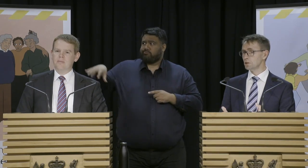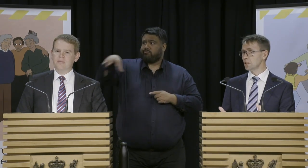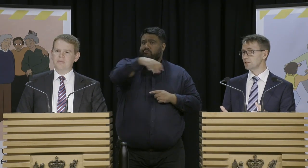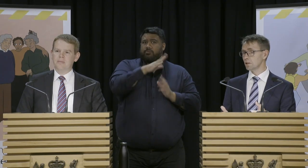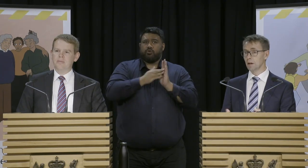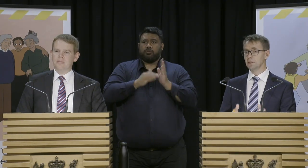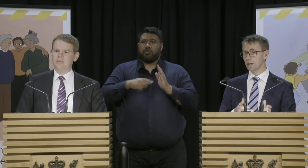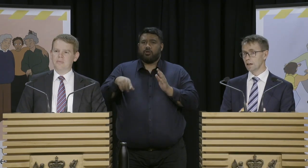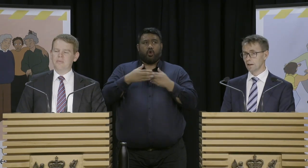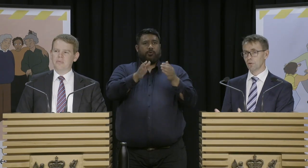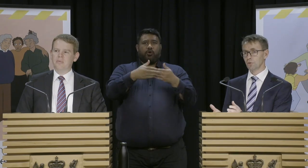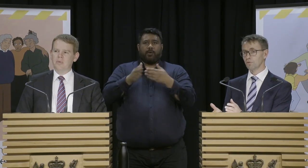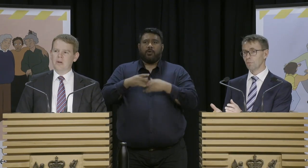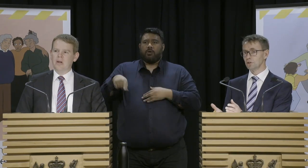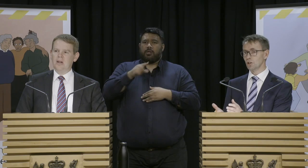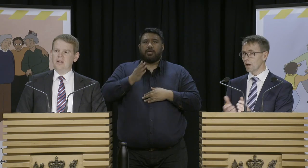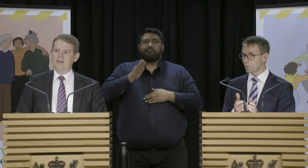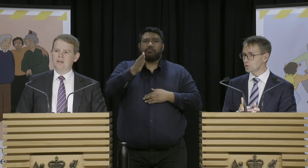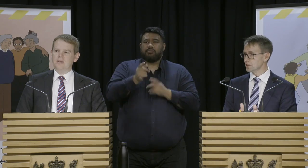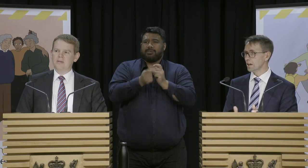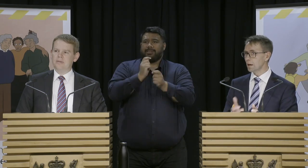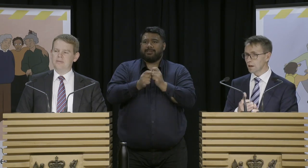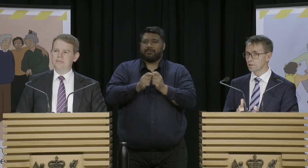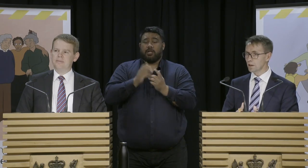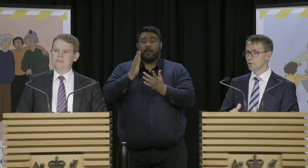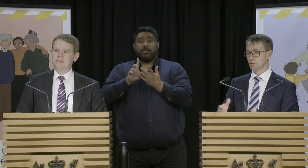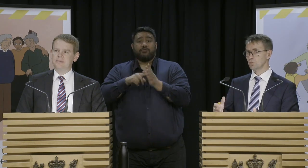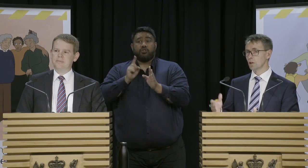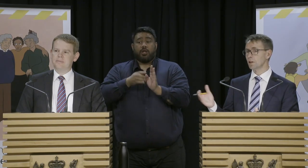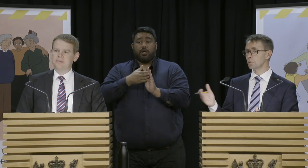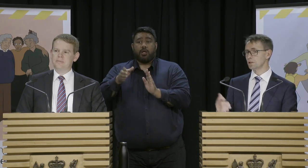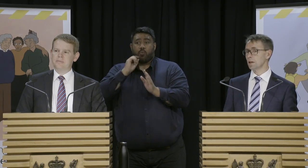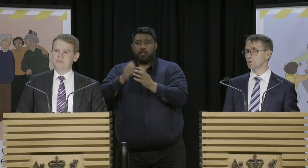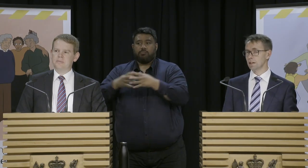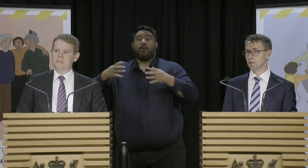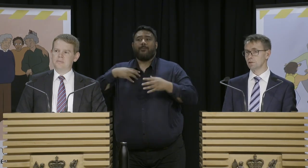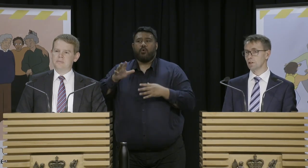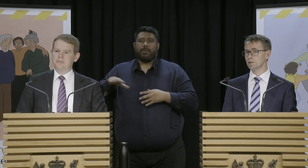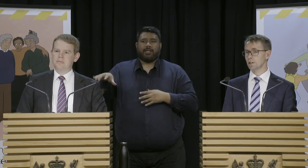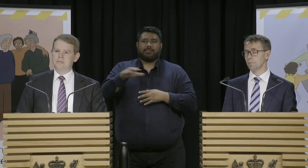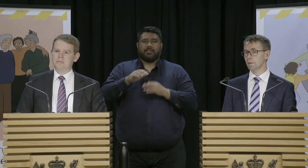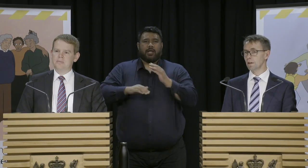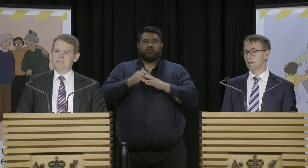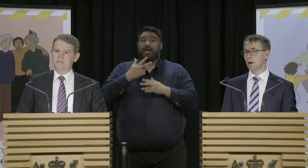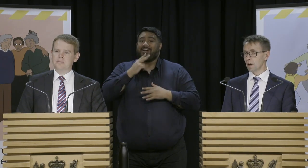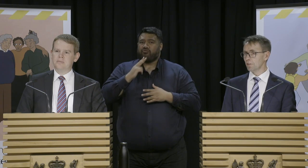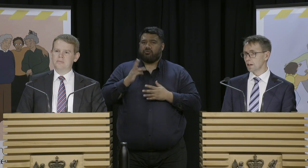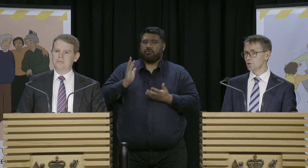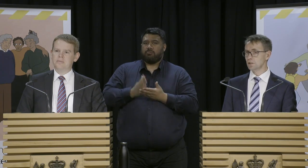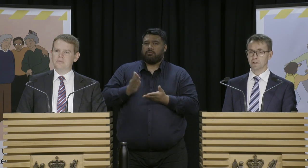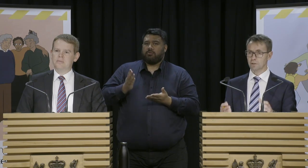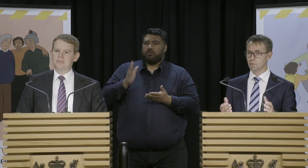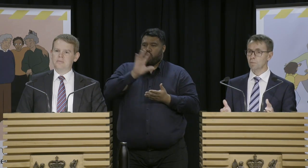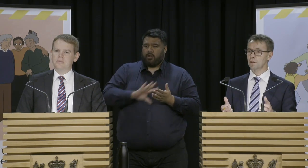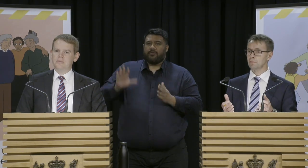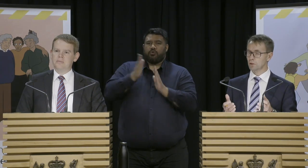open most days at the moment. From mid-July, that will scale up, and through July and August be up to 800 sites around the